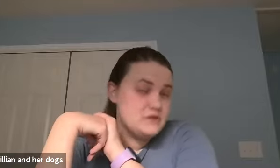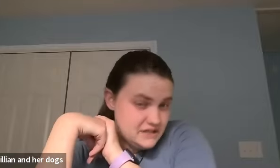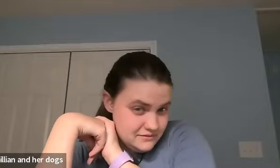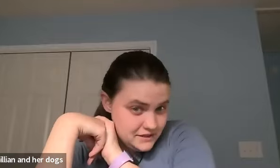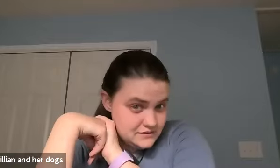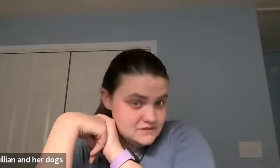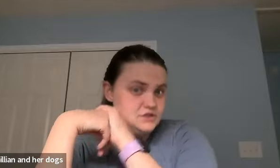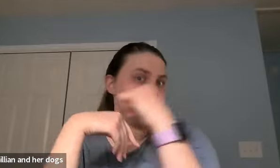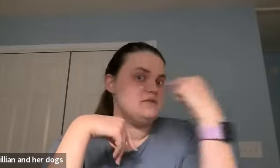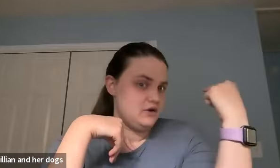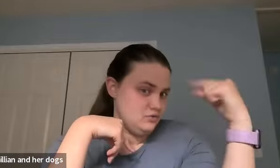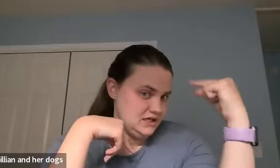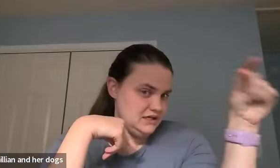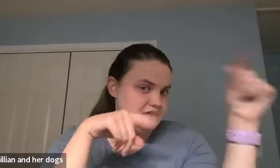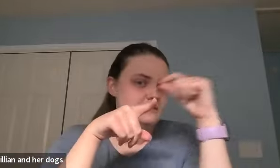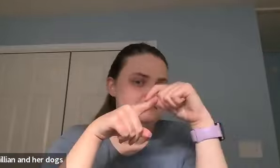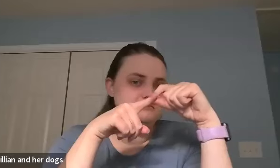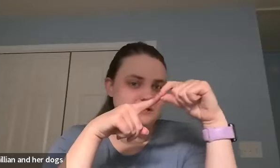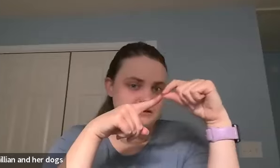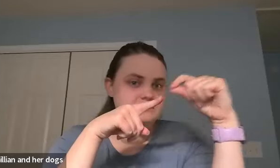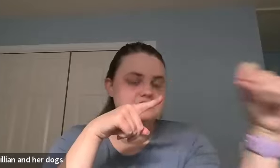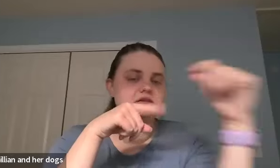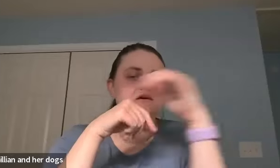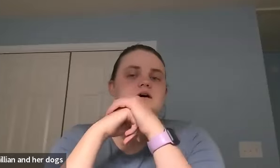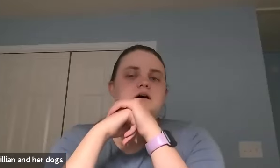green beans, you would do that green beans.